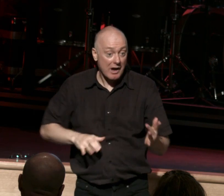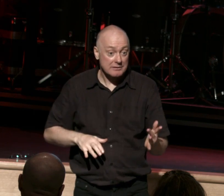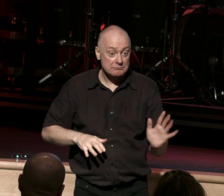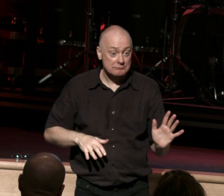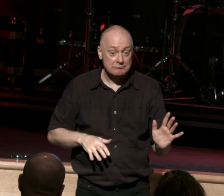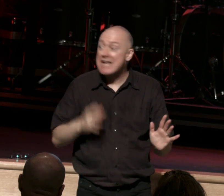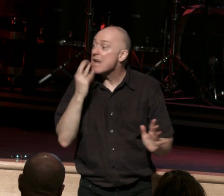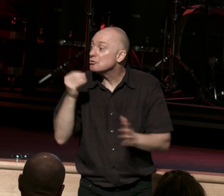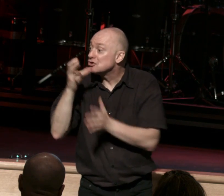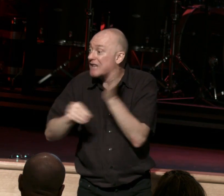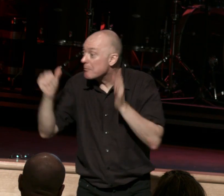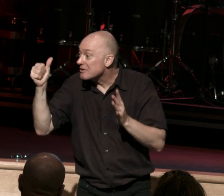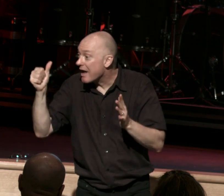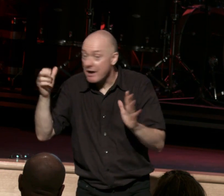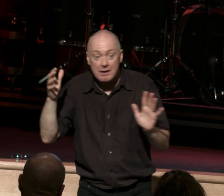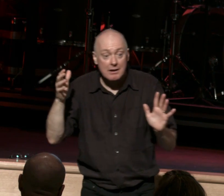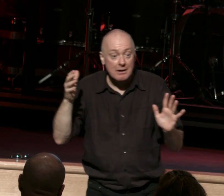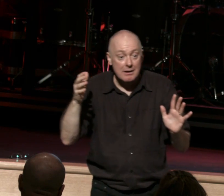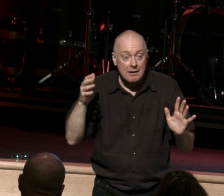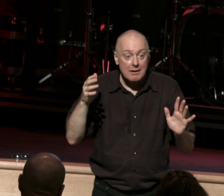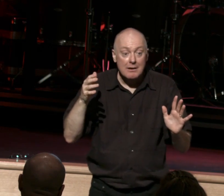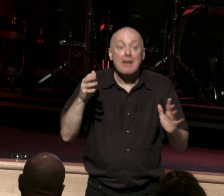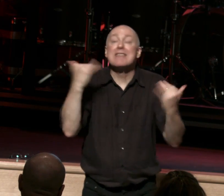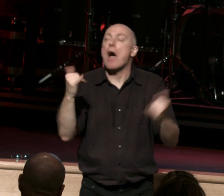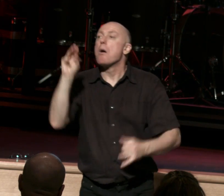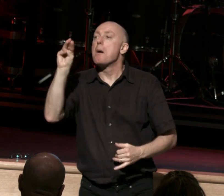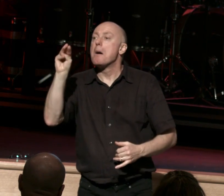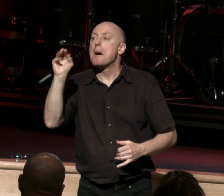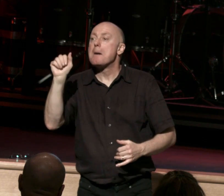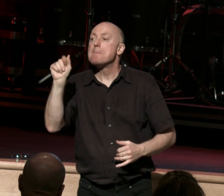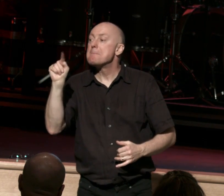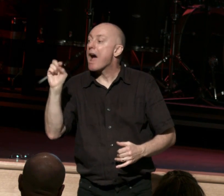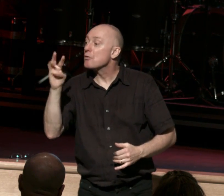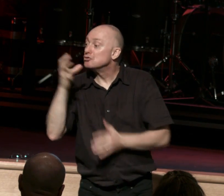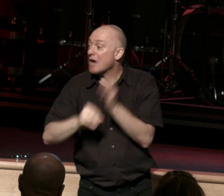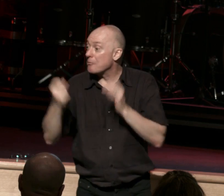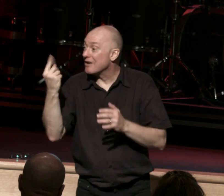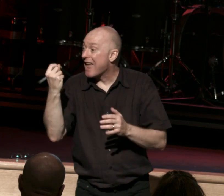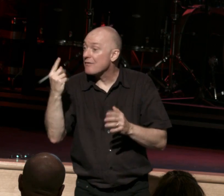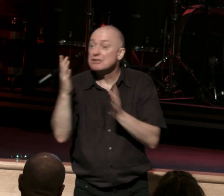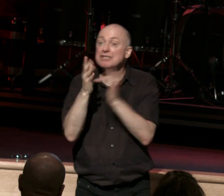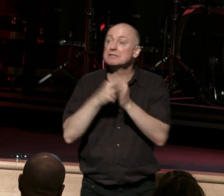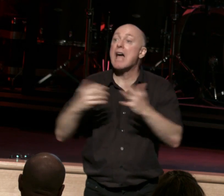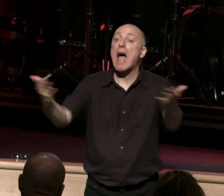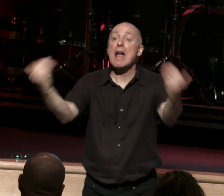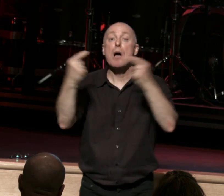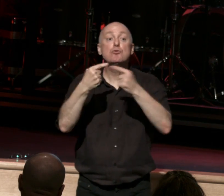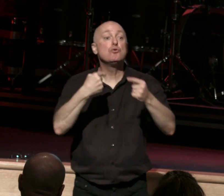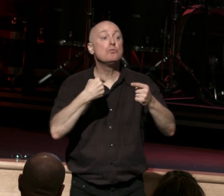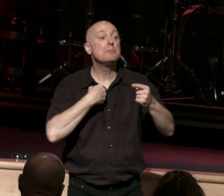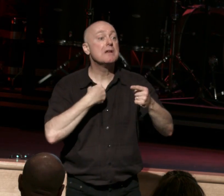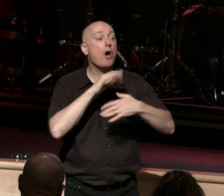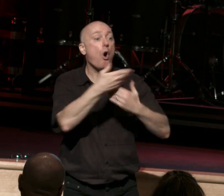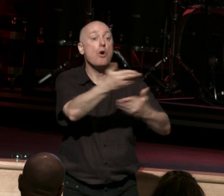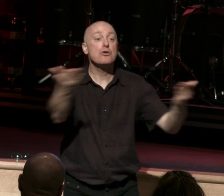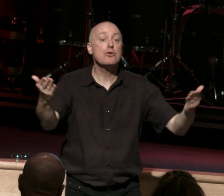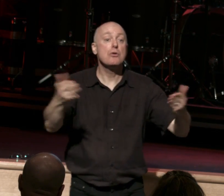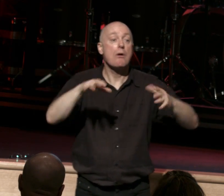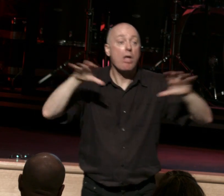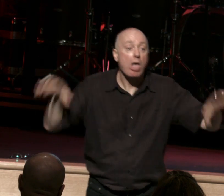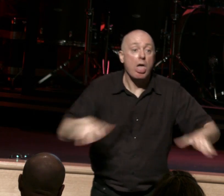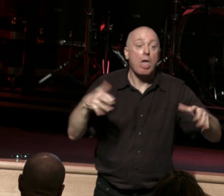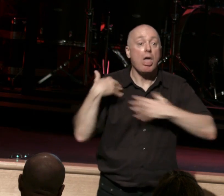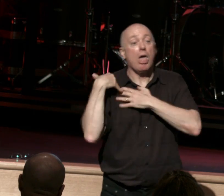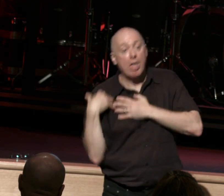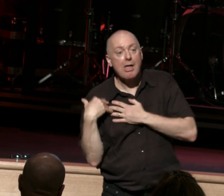of Jesus Christ. Consider Hebrews 10 now. Consider the words of Matthew chapter 11. Jesus now says, come to me, all who